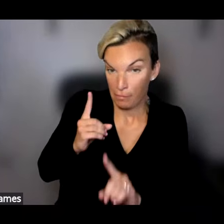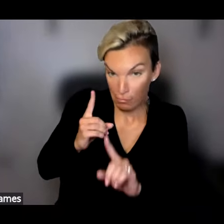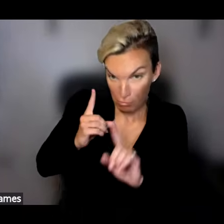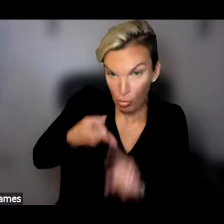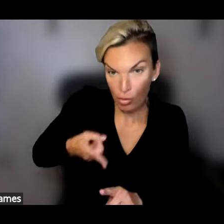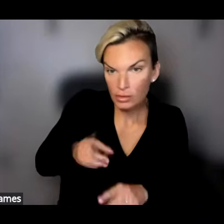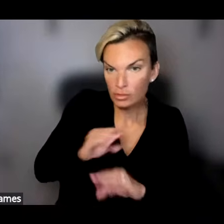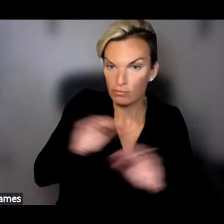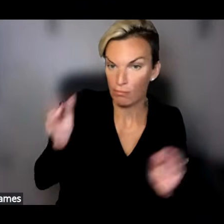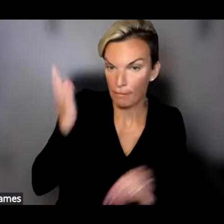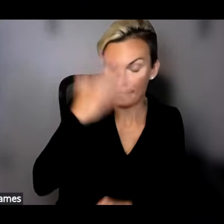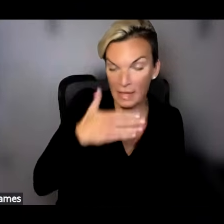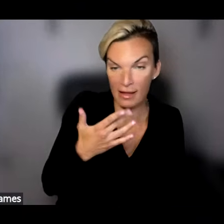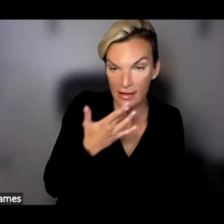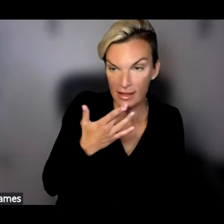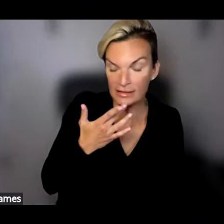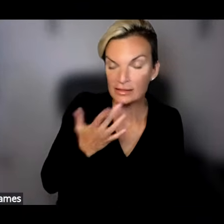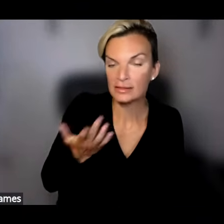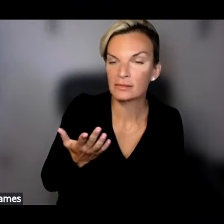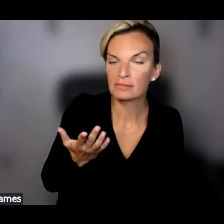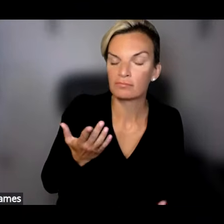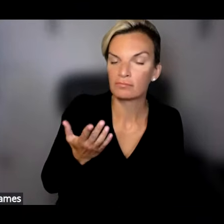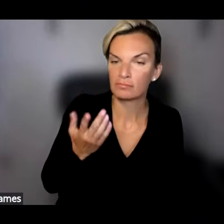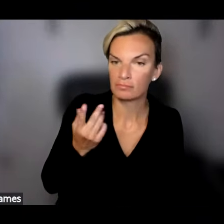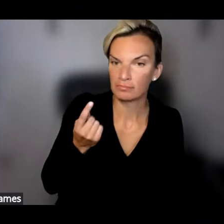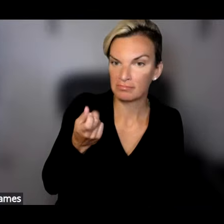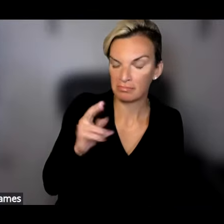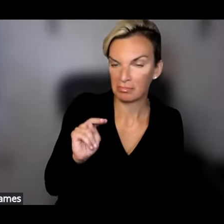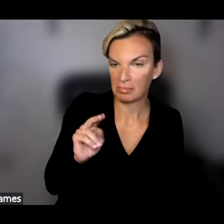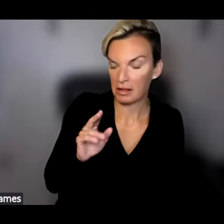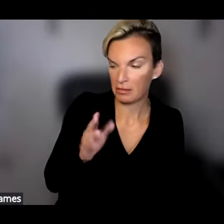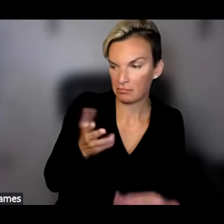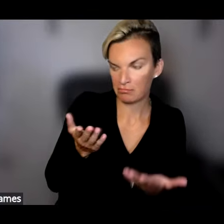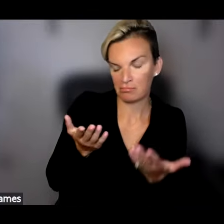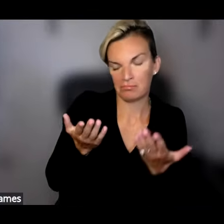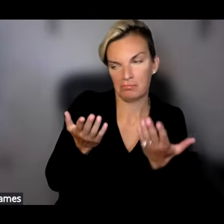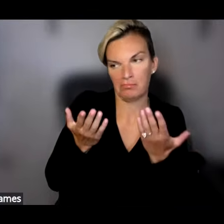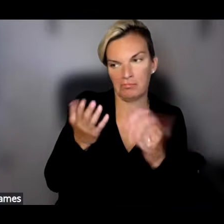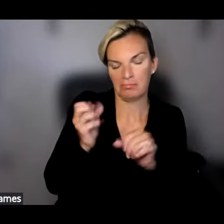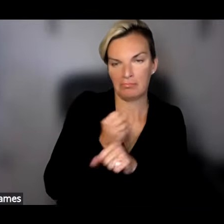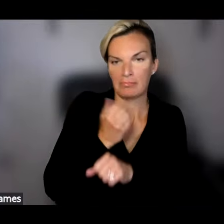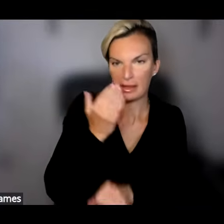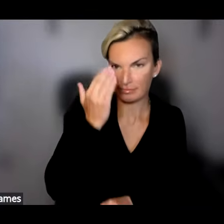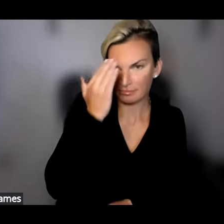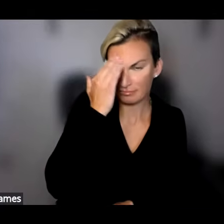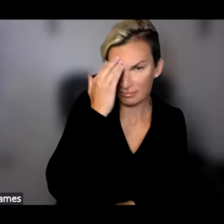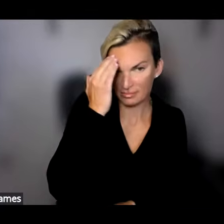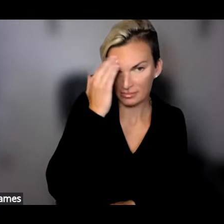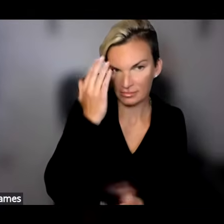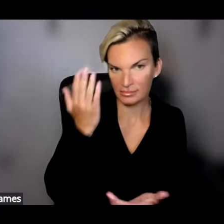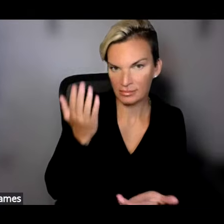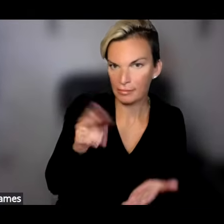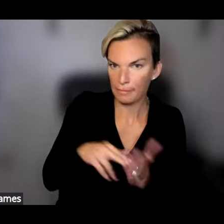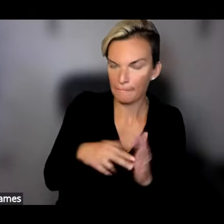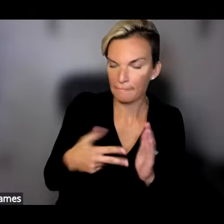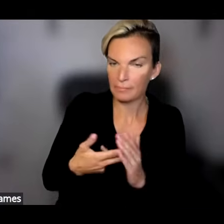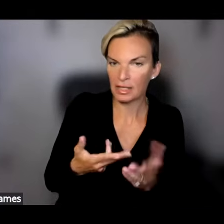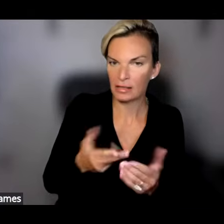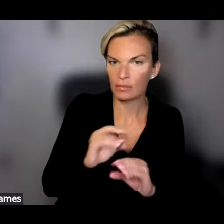proceed, then pulling language from those, I think it logically tracks, also would not be biased.